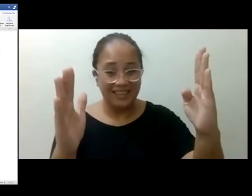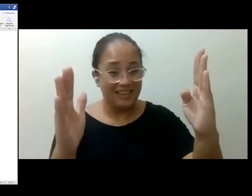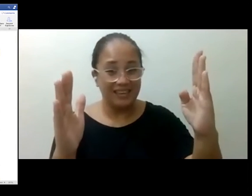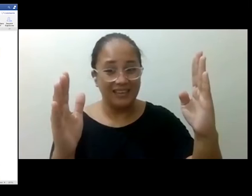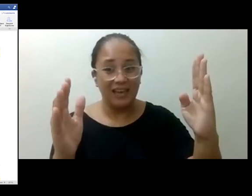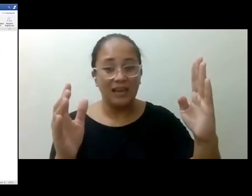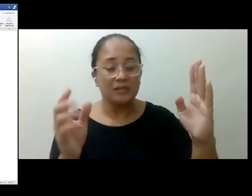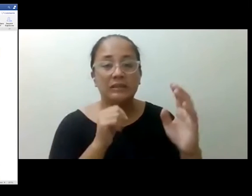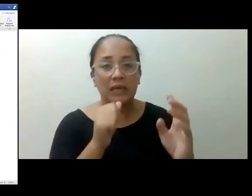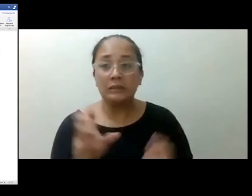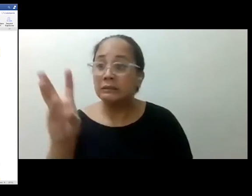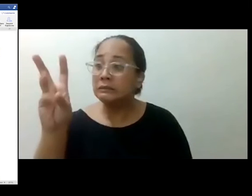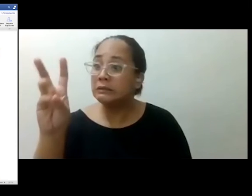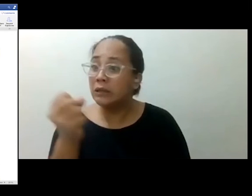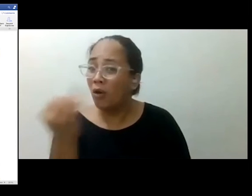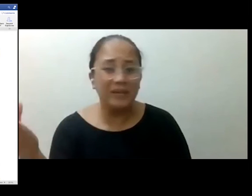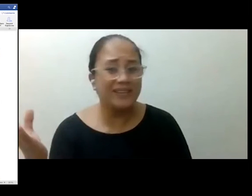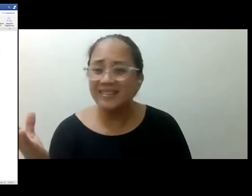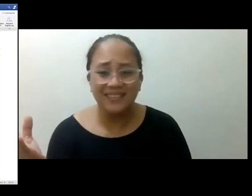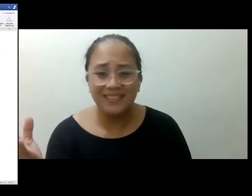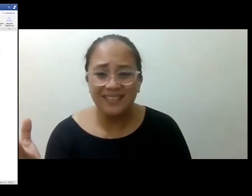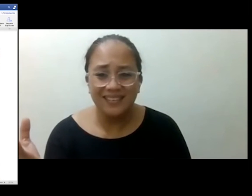You don't ask 16 how many.